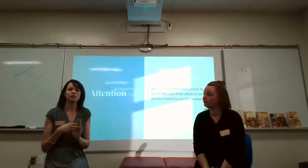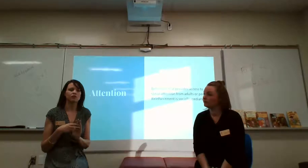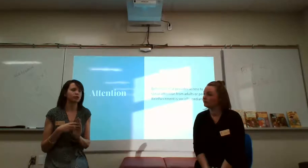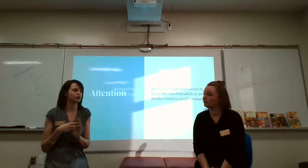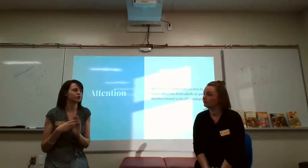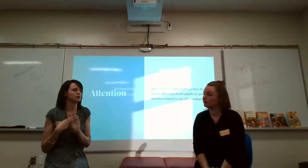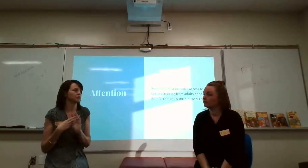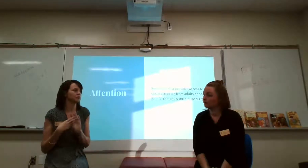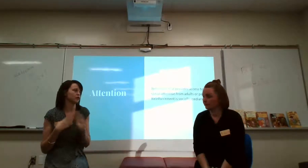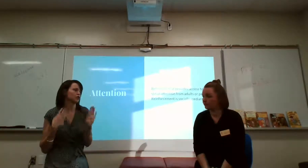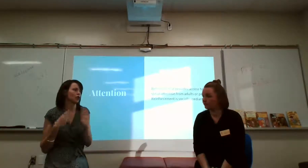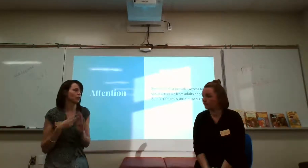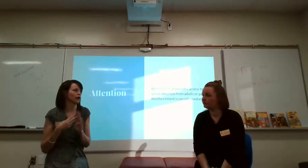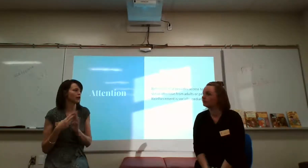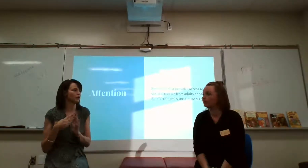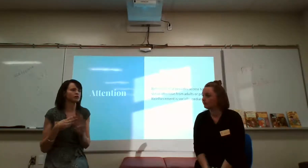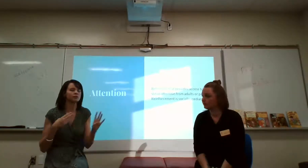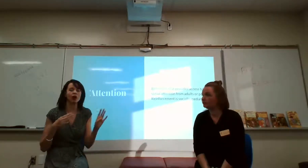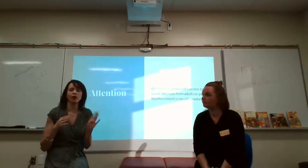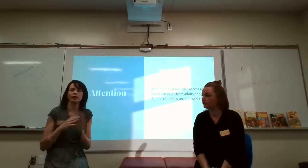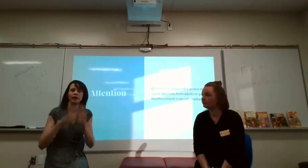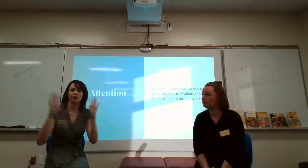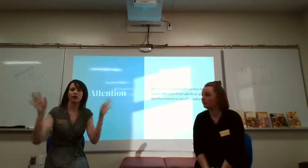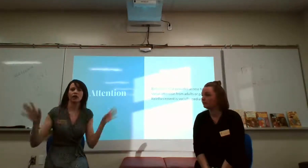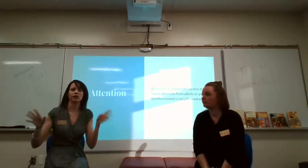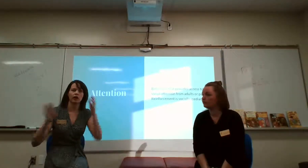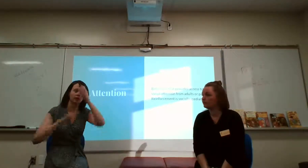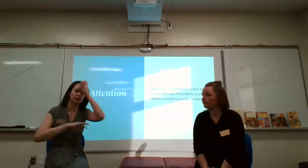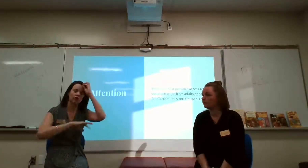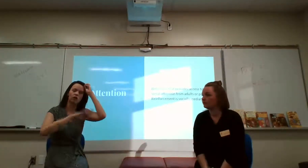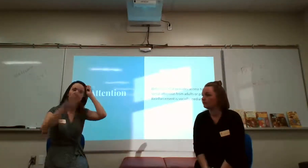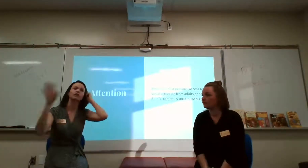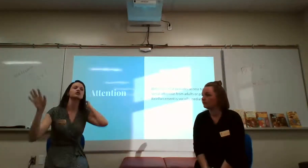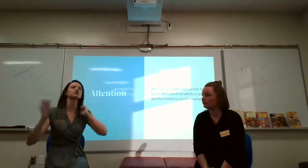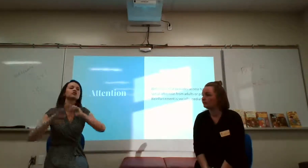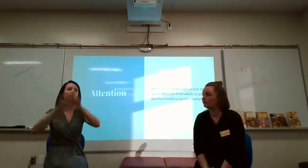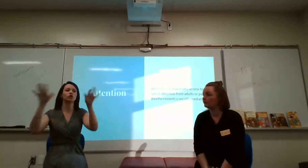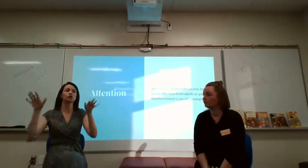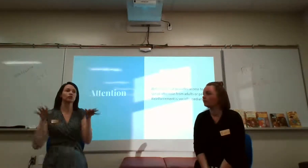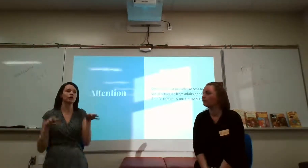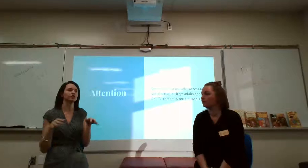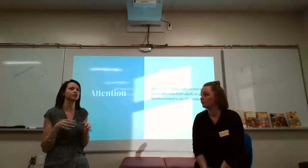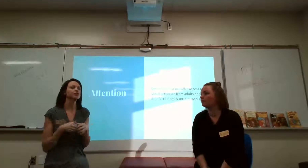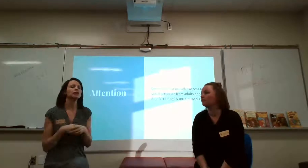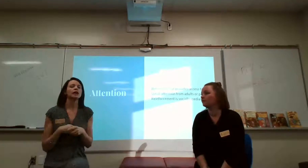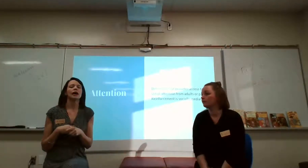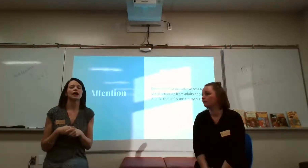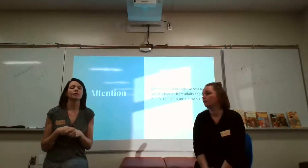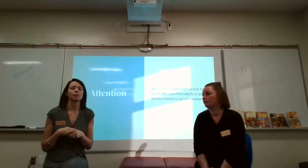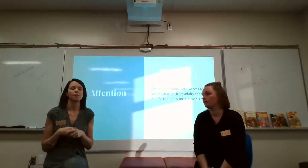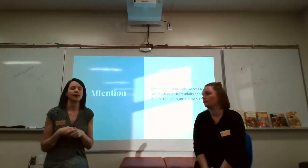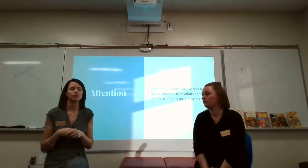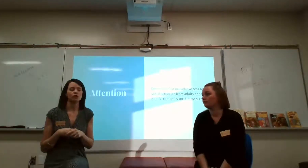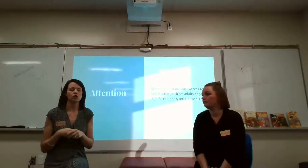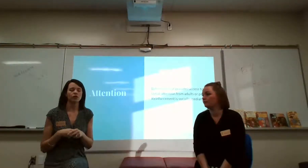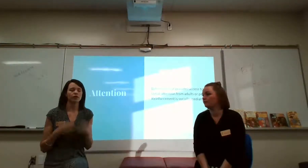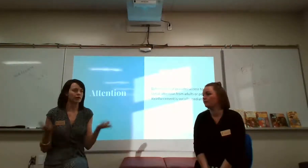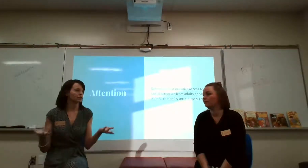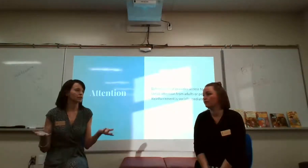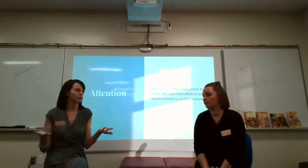evoked to just you all by your lonesome, not involving the social world around you. And so that's kind